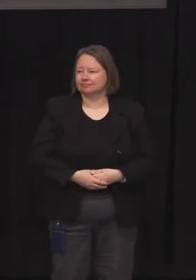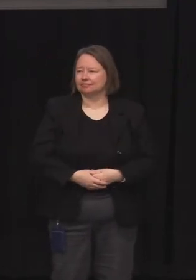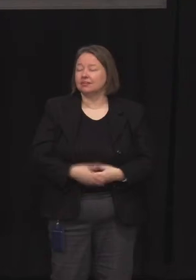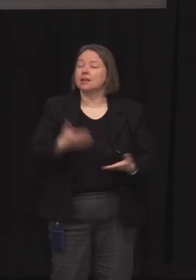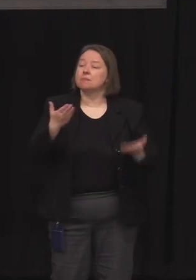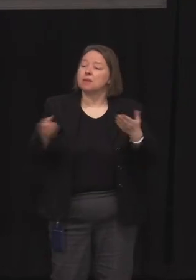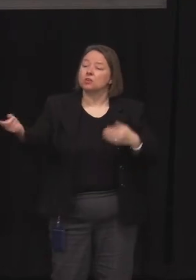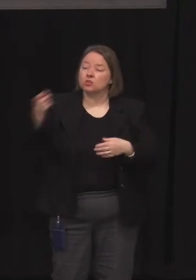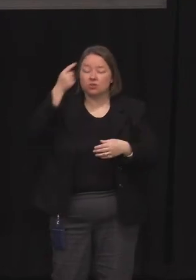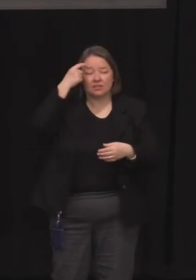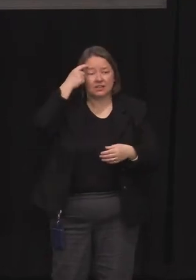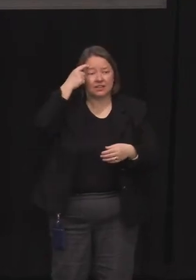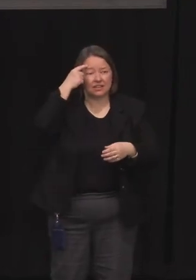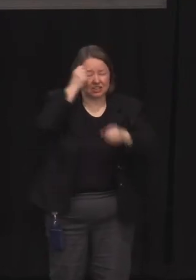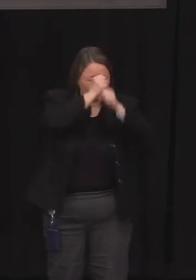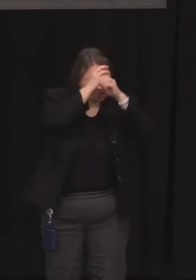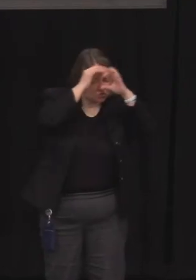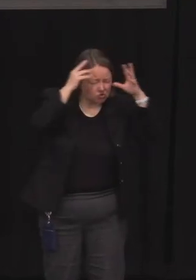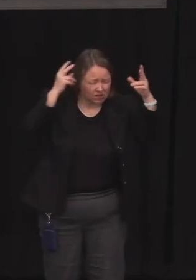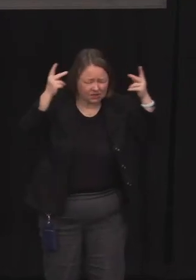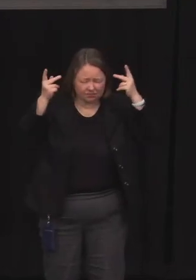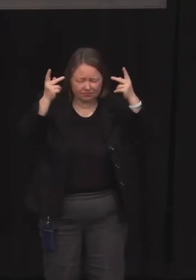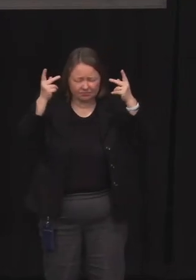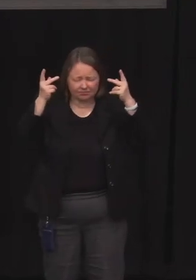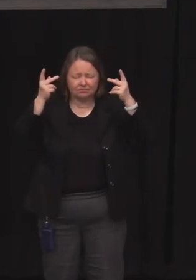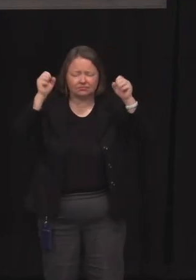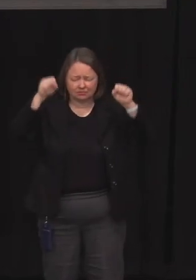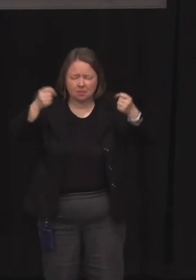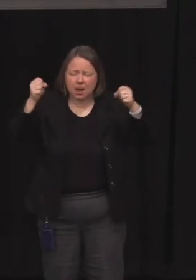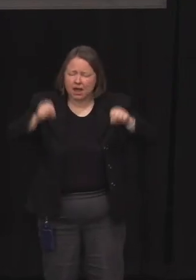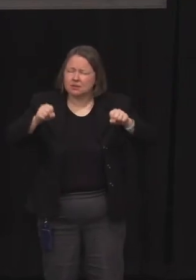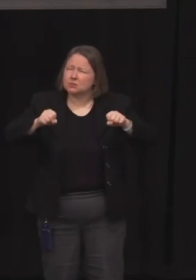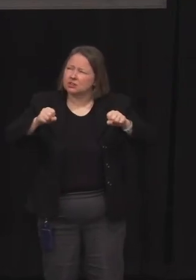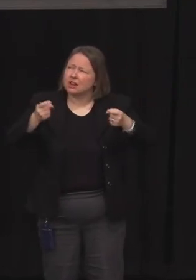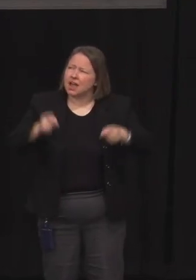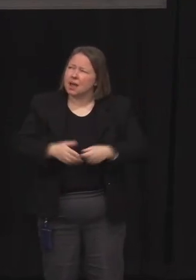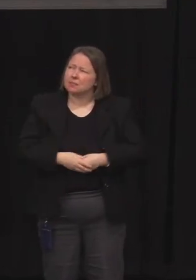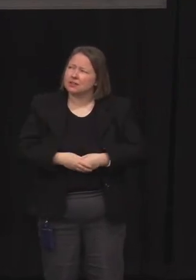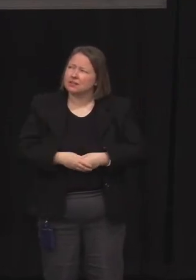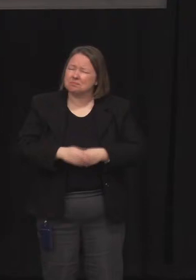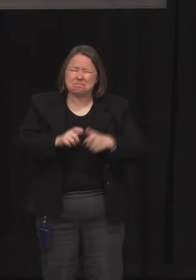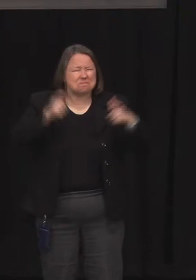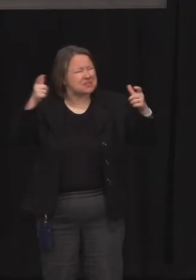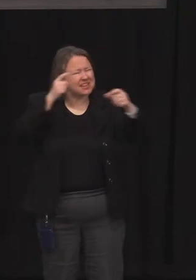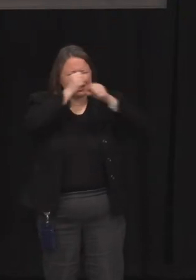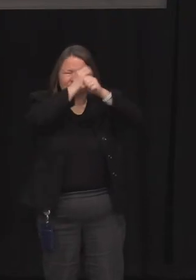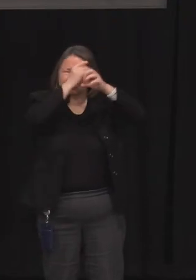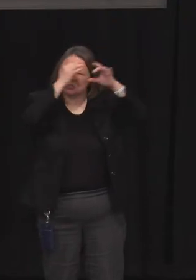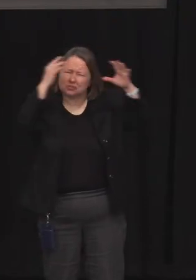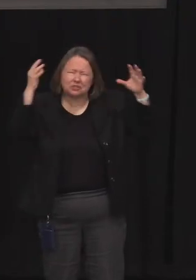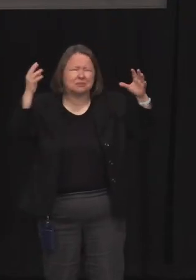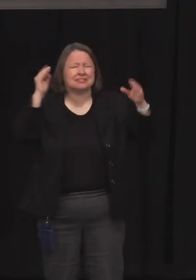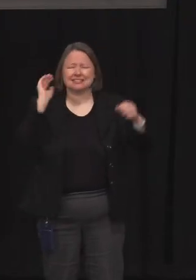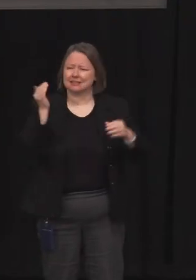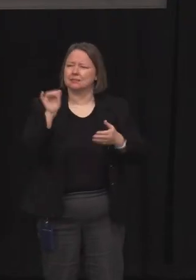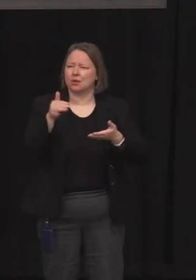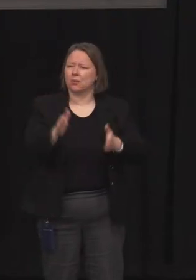Maybe you think the dreams or visions you have are impossible. Big dreams and big visions often seem that